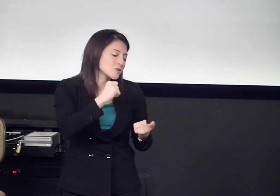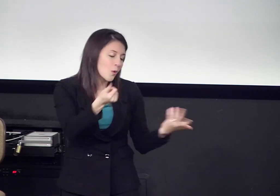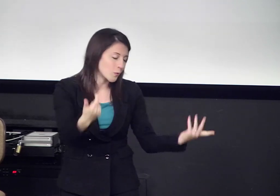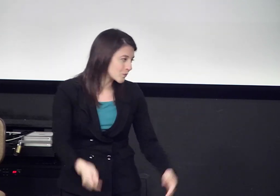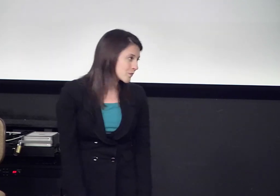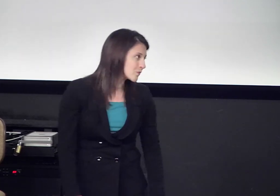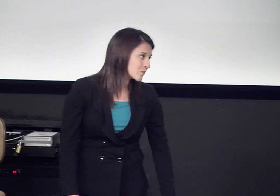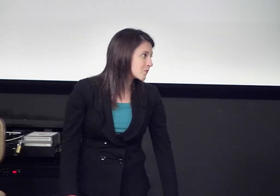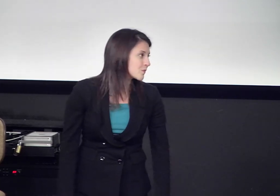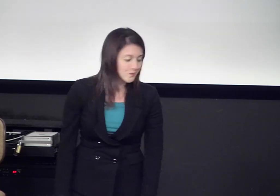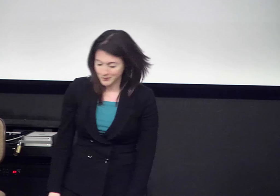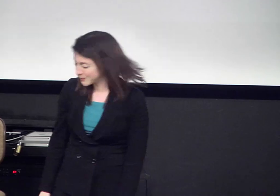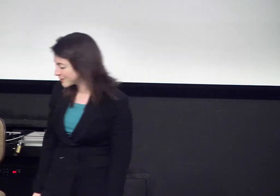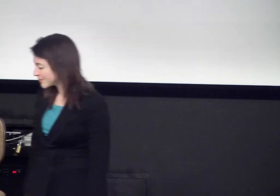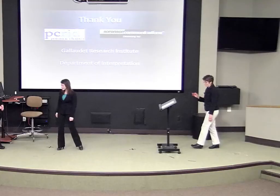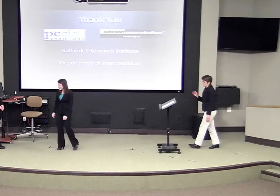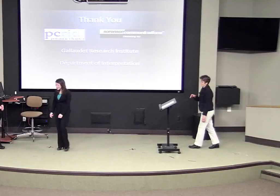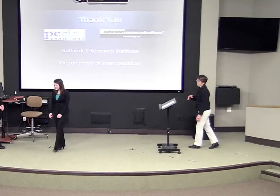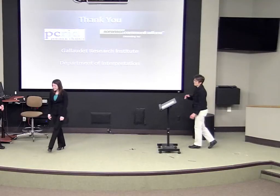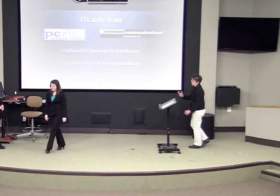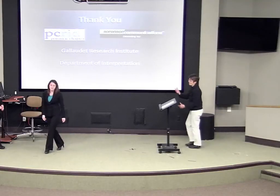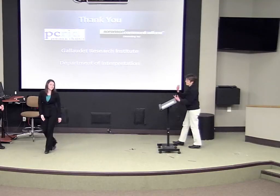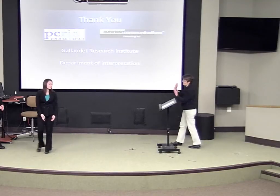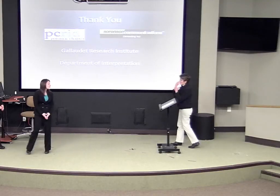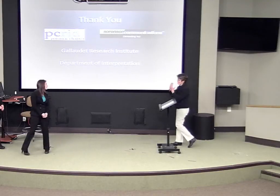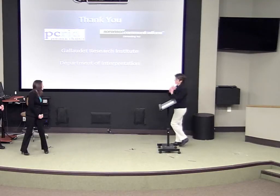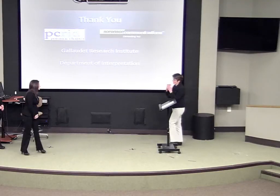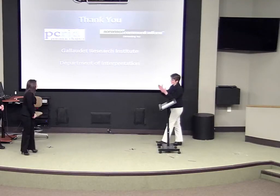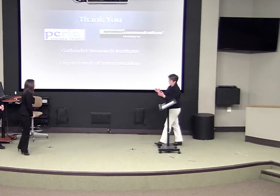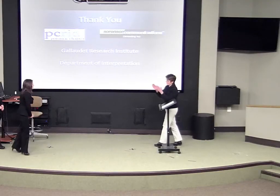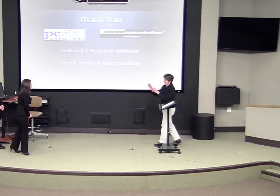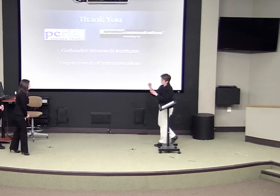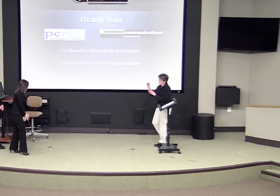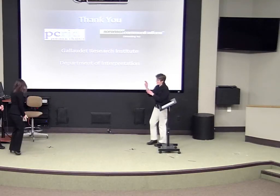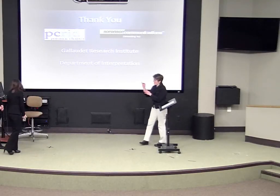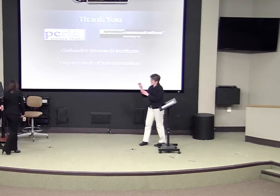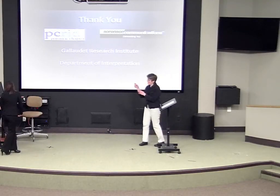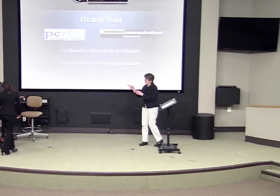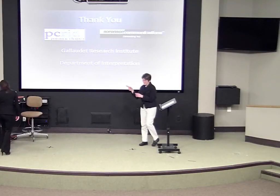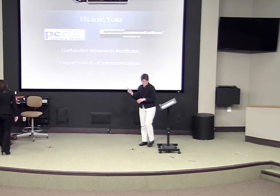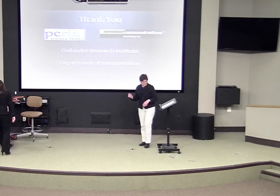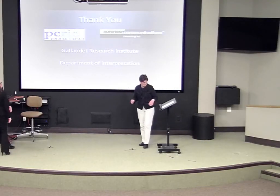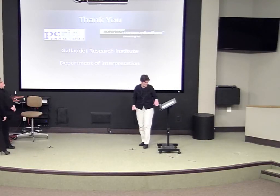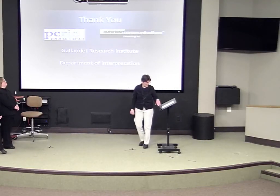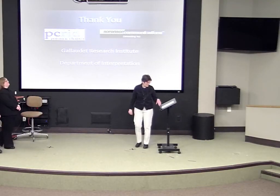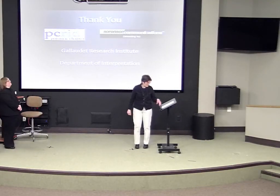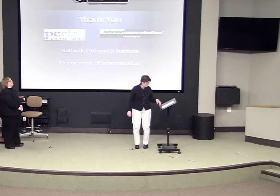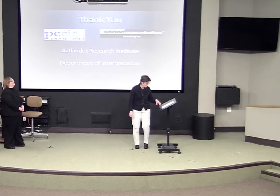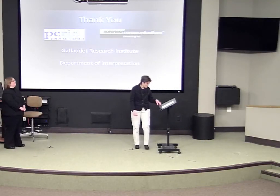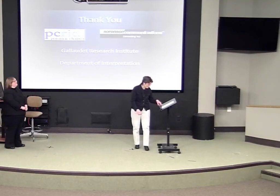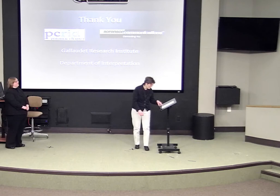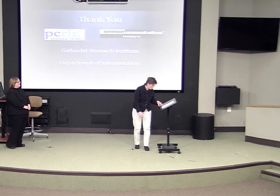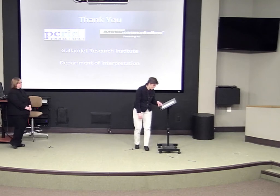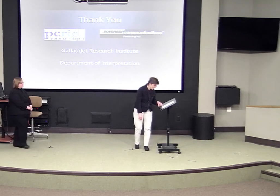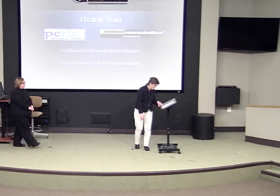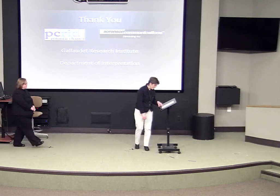community and assuming that we know what's best, because oftentimes we do not. Well, thank you very much. And now I'll